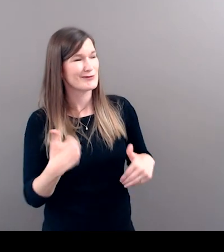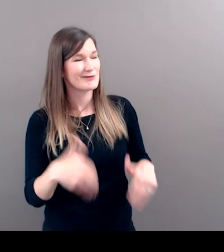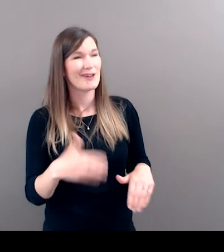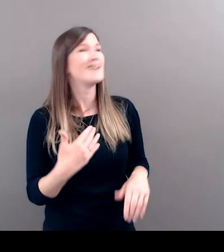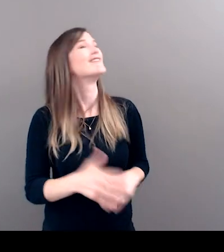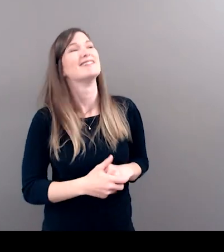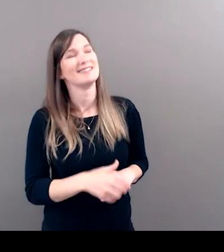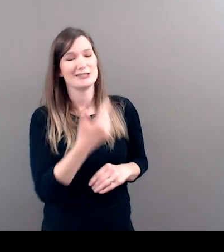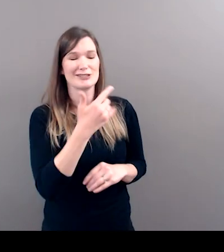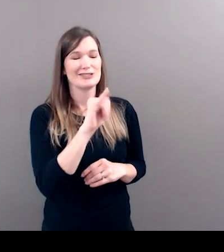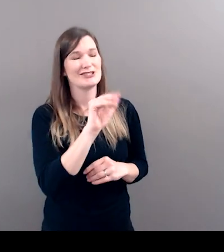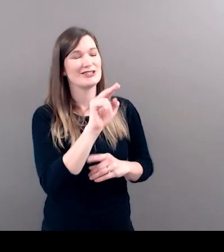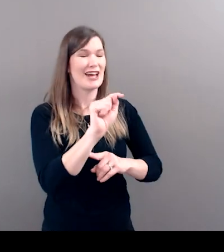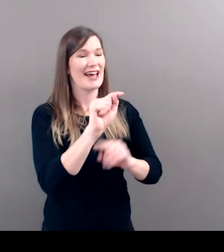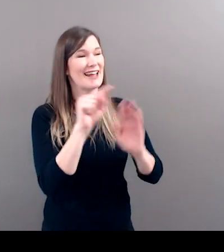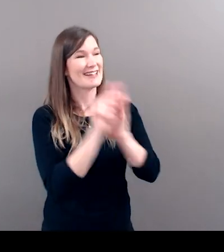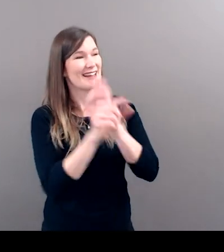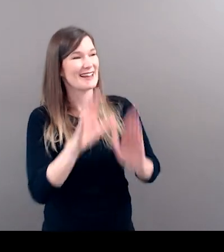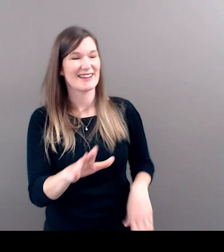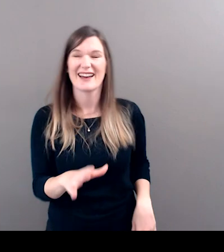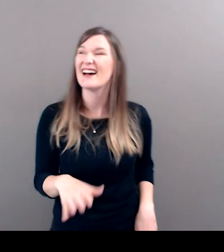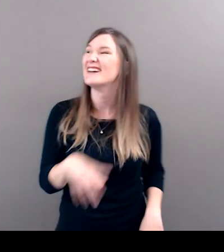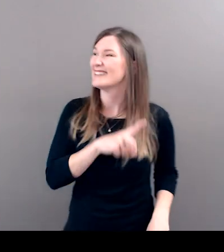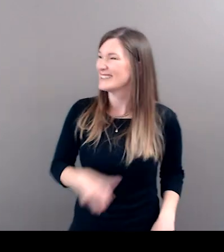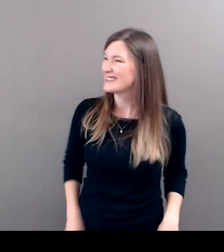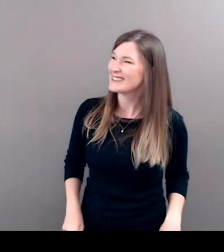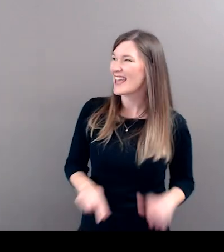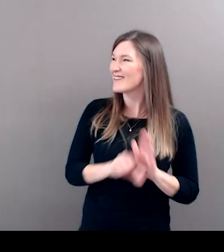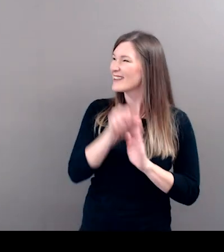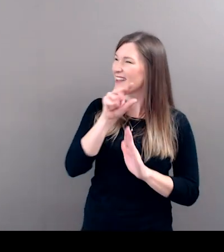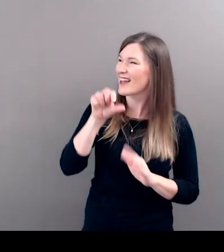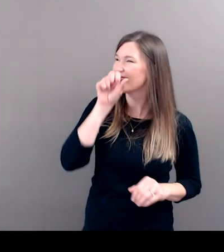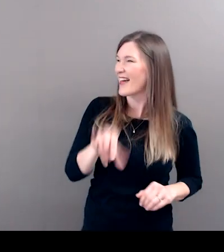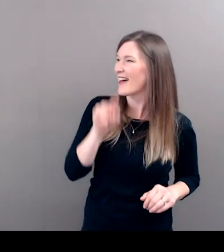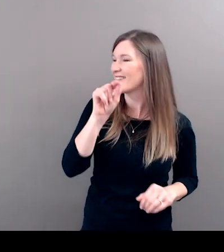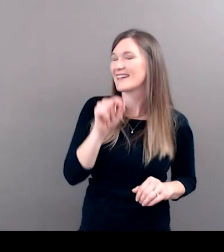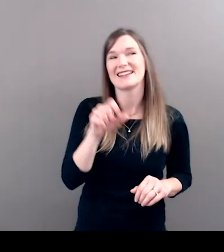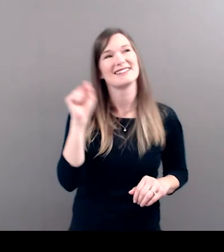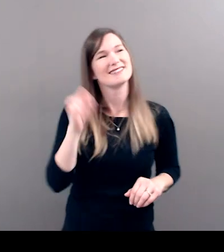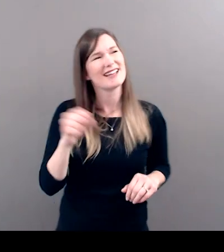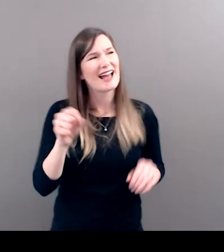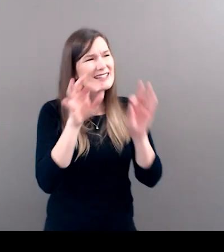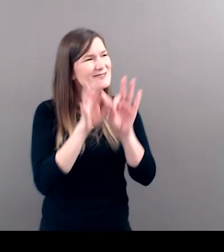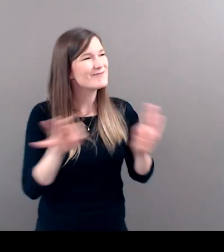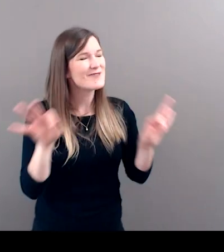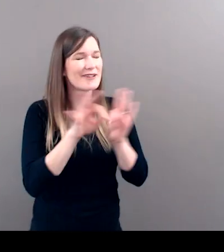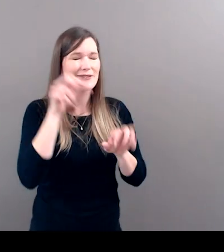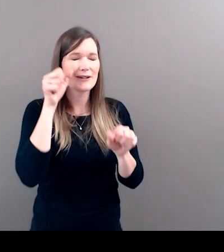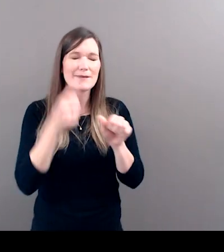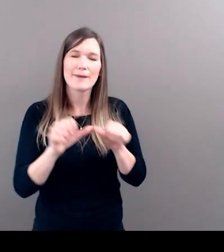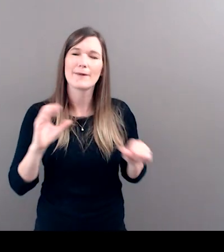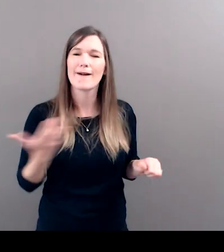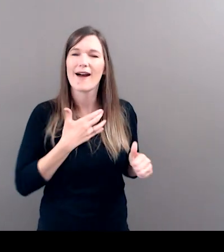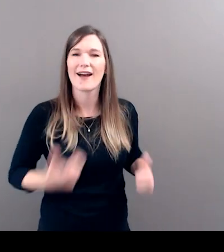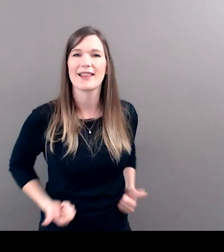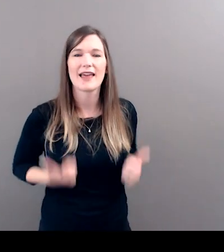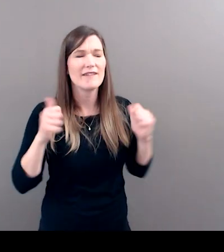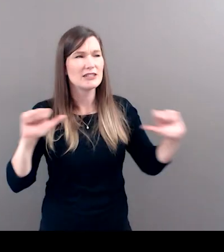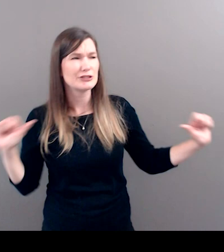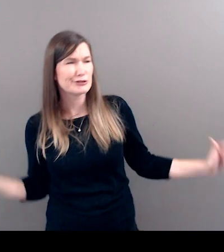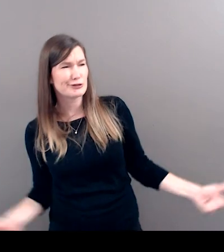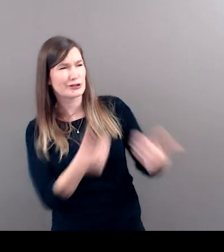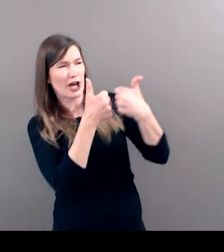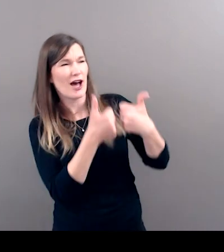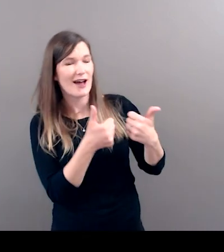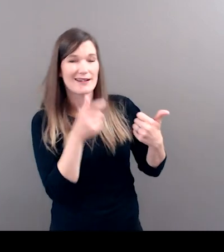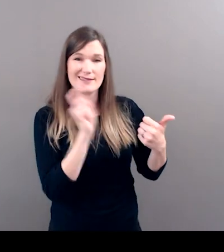it. Classic. It is a classic story. It's so encouraging. It's reminded of the things in our life that need to be killed, those giants. Mm. What are some things in your life that